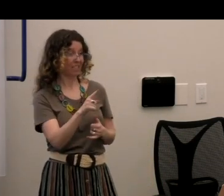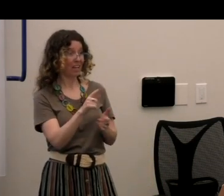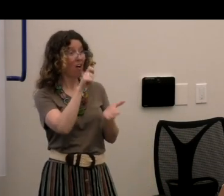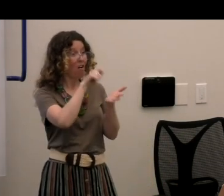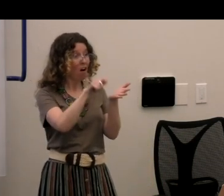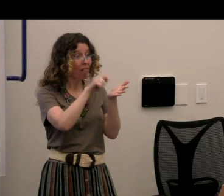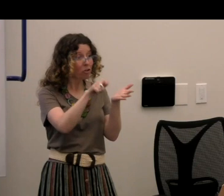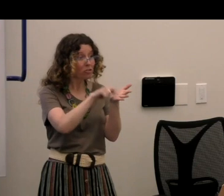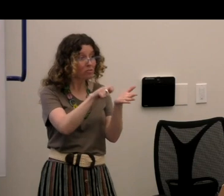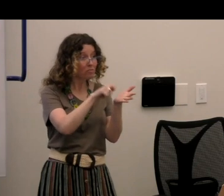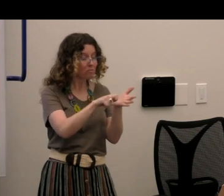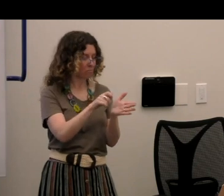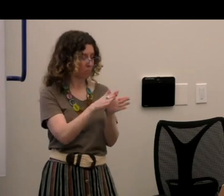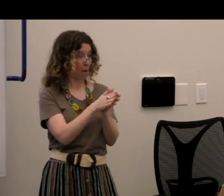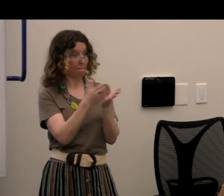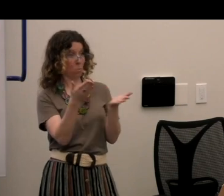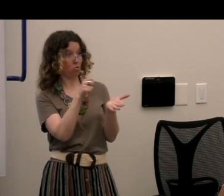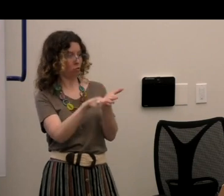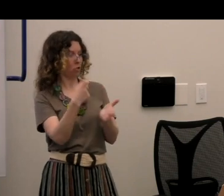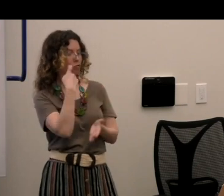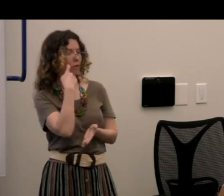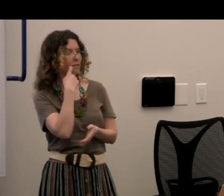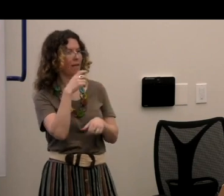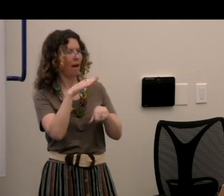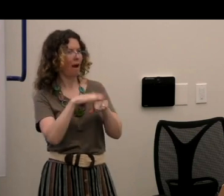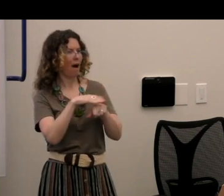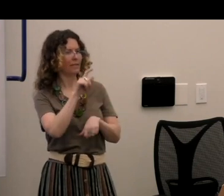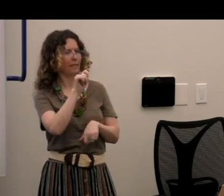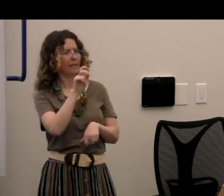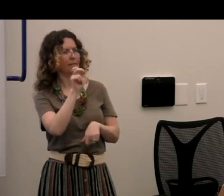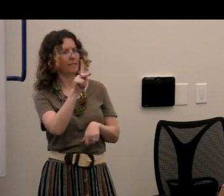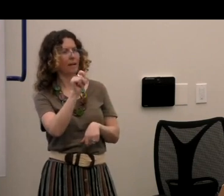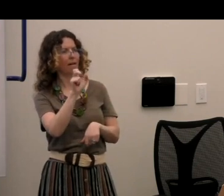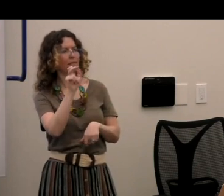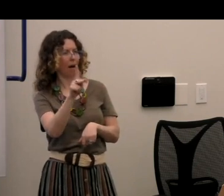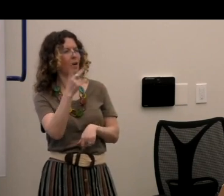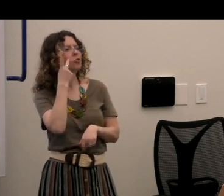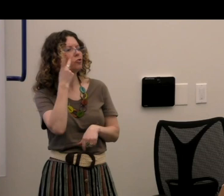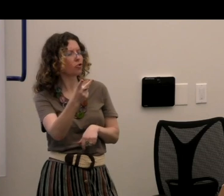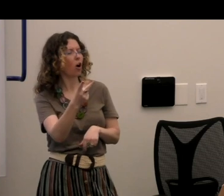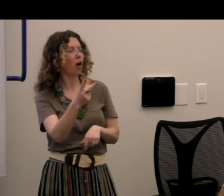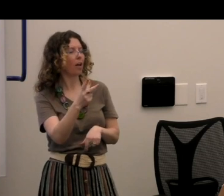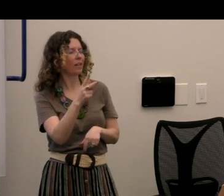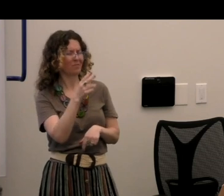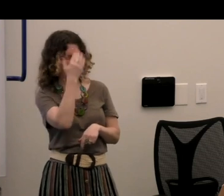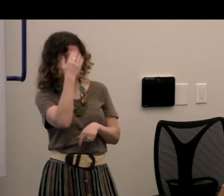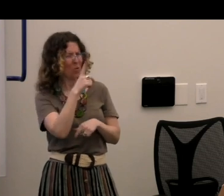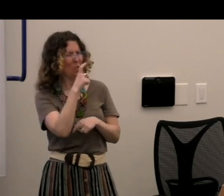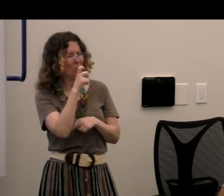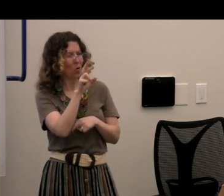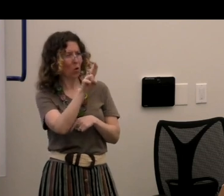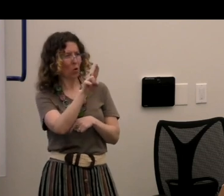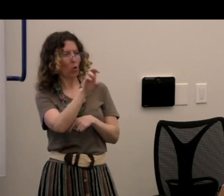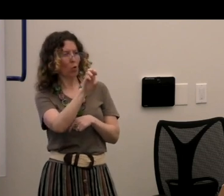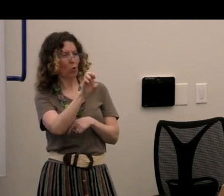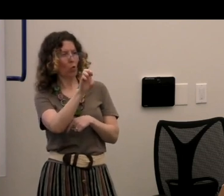Now, in other parts of the news or the pop culture you might see today, there's an article recently on a TED Talk. I don't know if